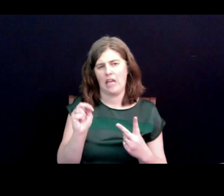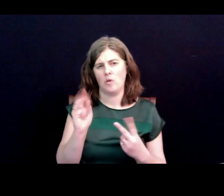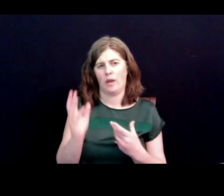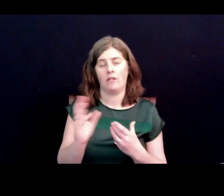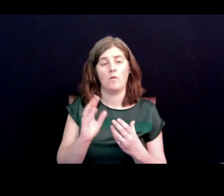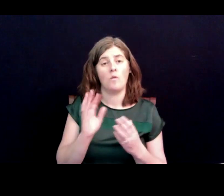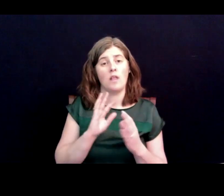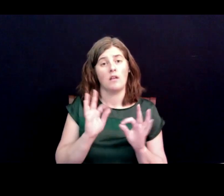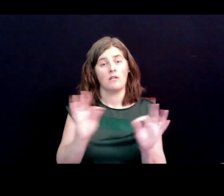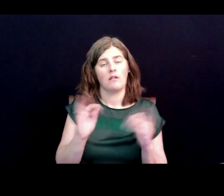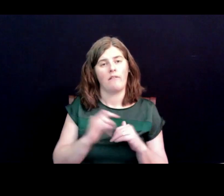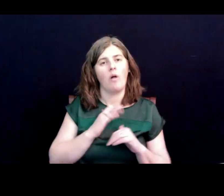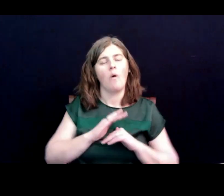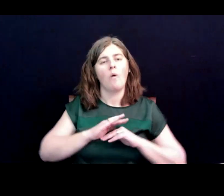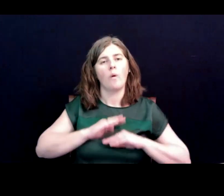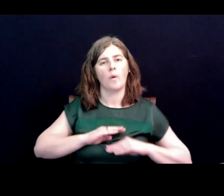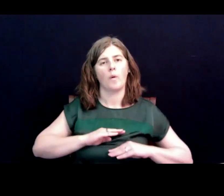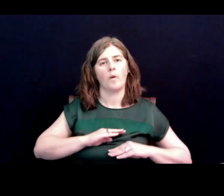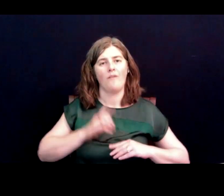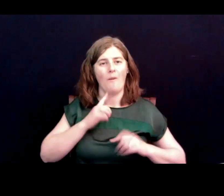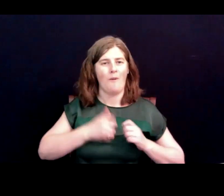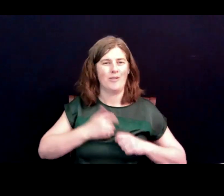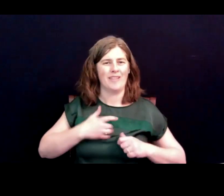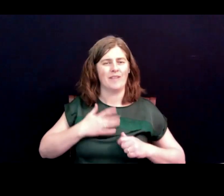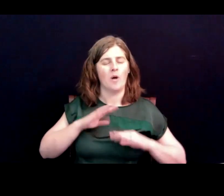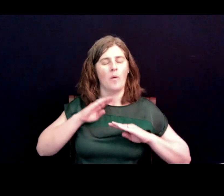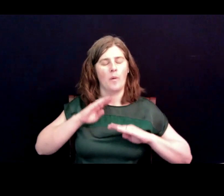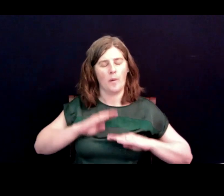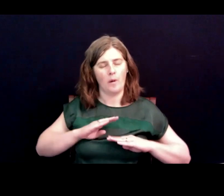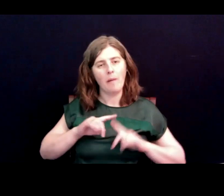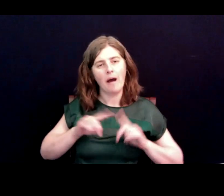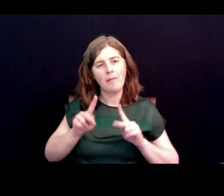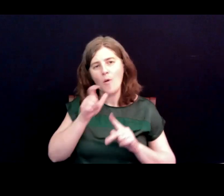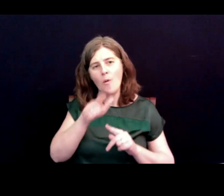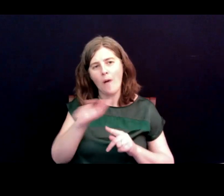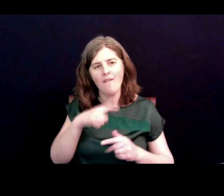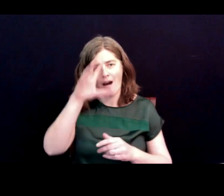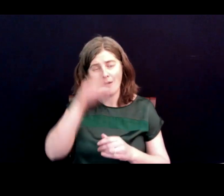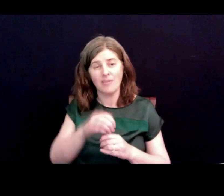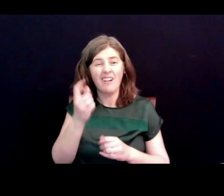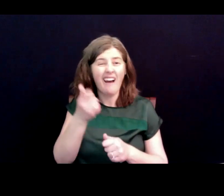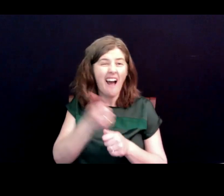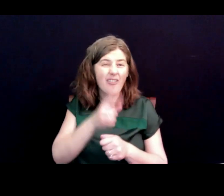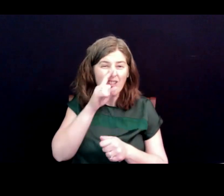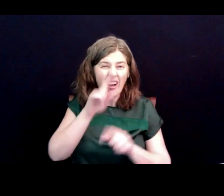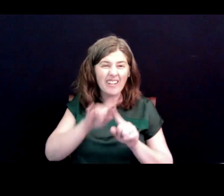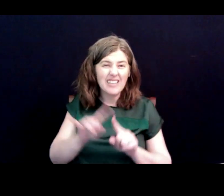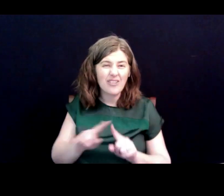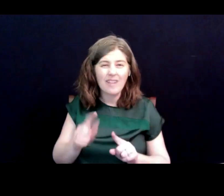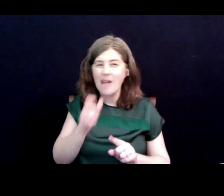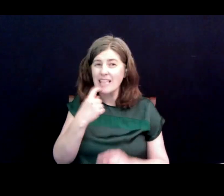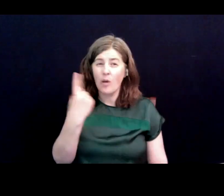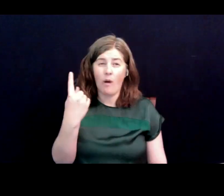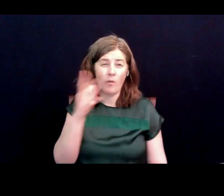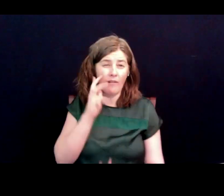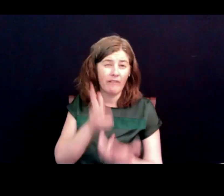incredibly comforting, frankly, to most of us, but definitely to people on the spectrum. Now, every child's different, so I'm not trying to say that it's a one size